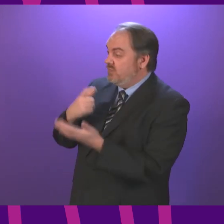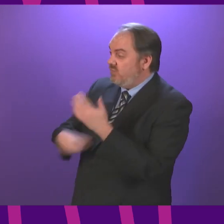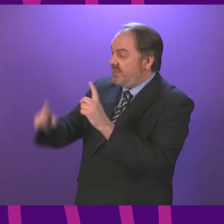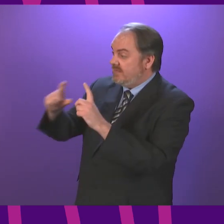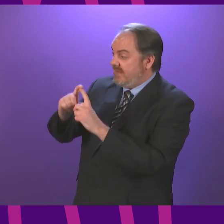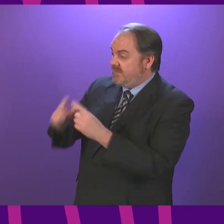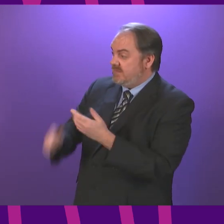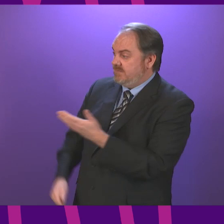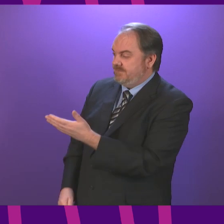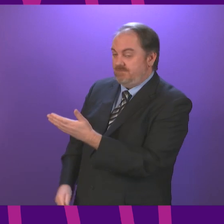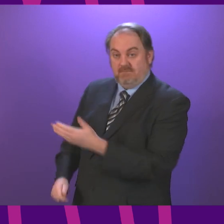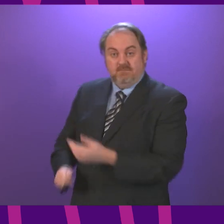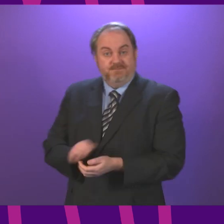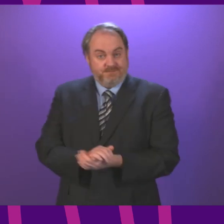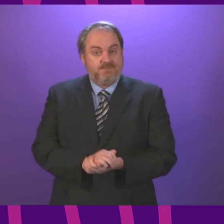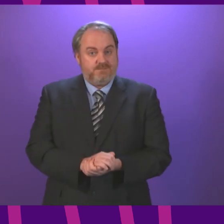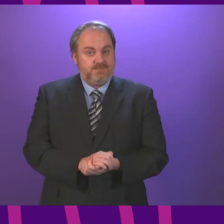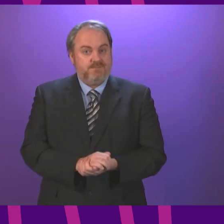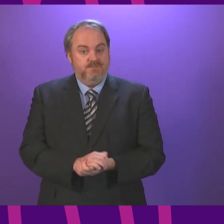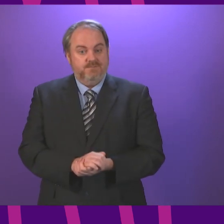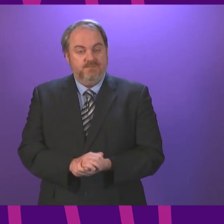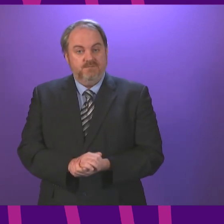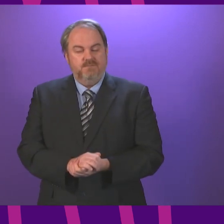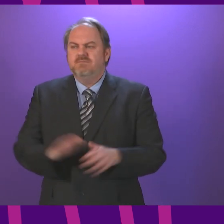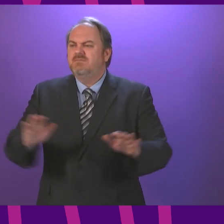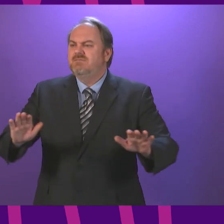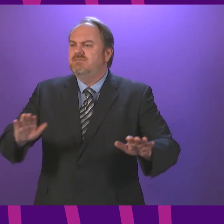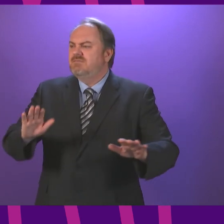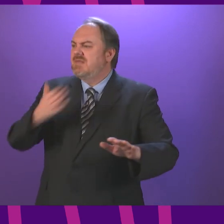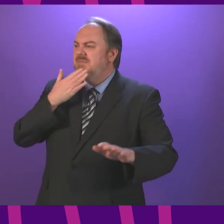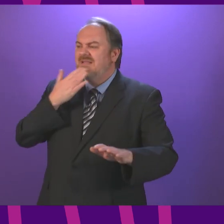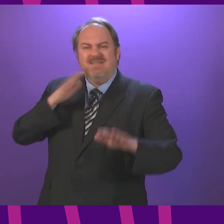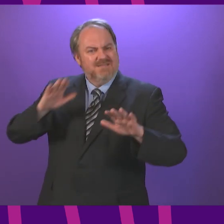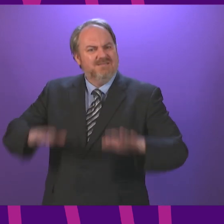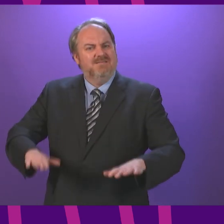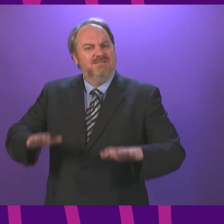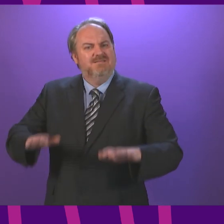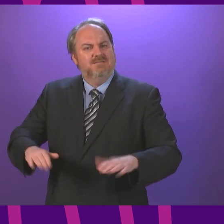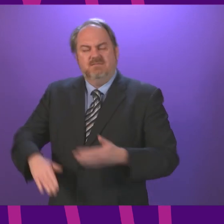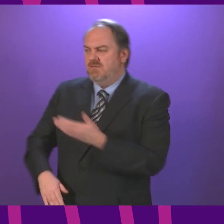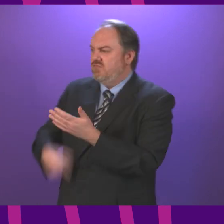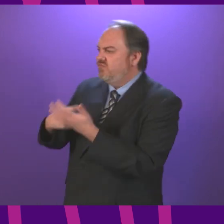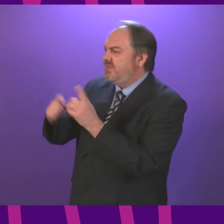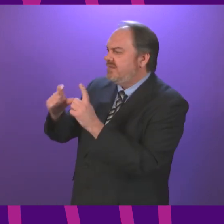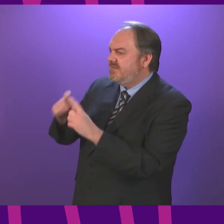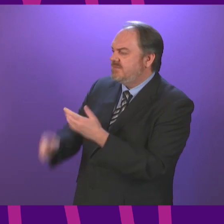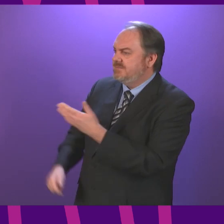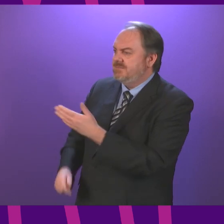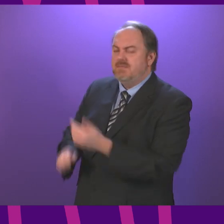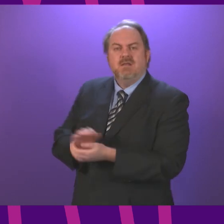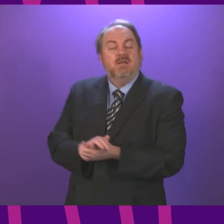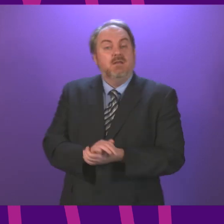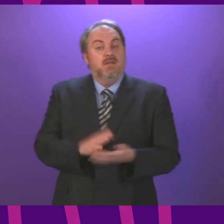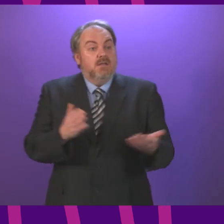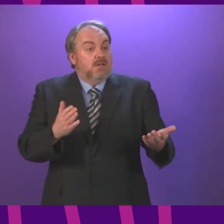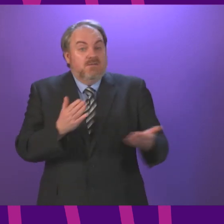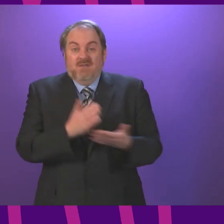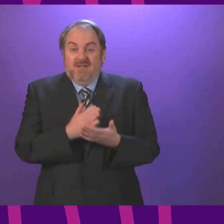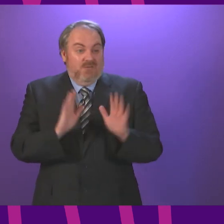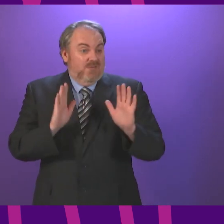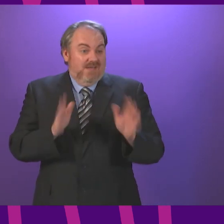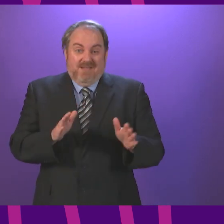The Prime Minister Prime Minister can't get away from the fact